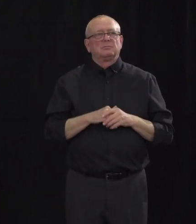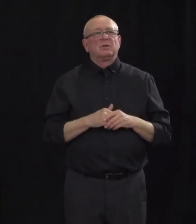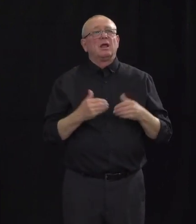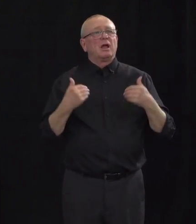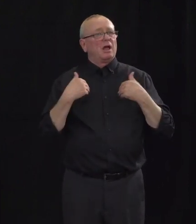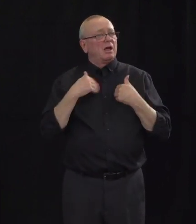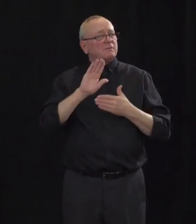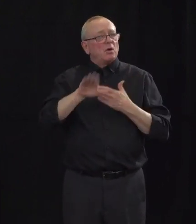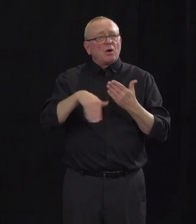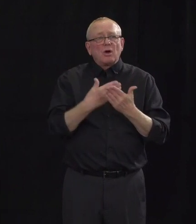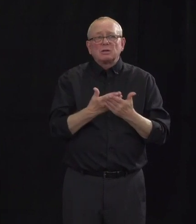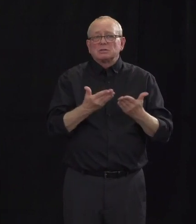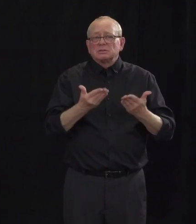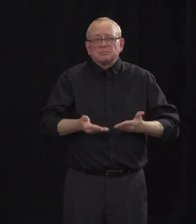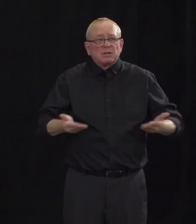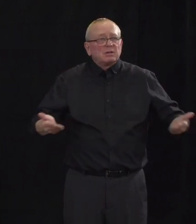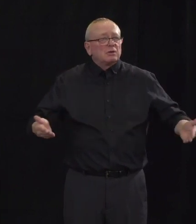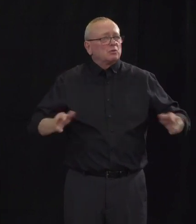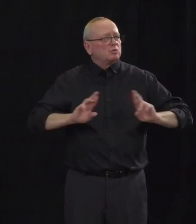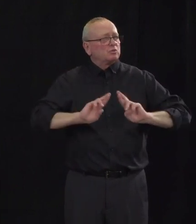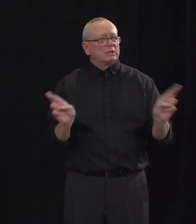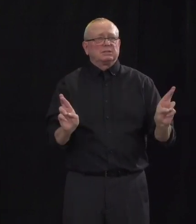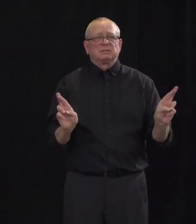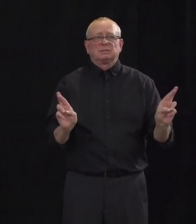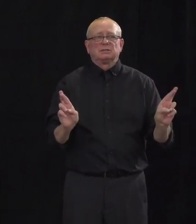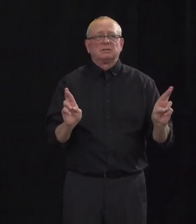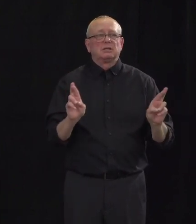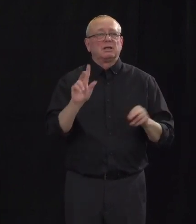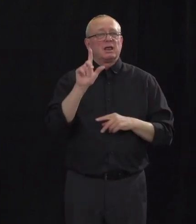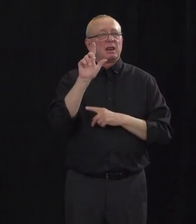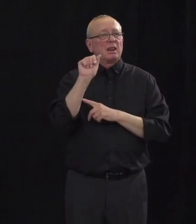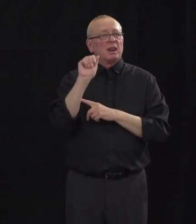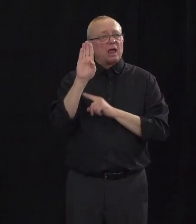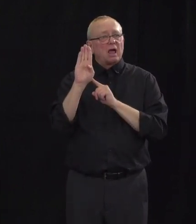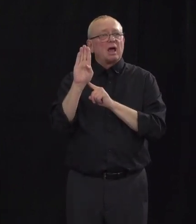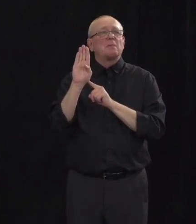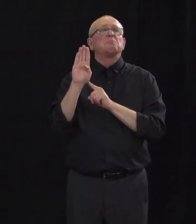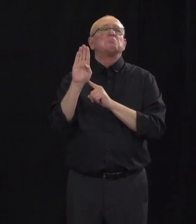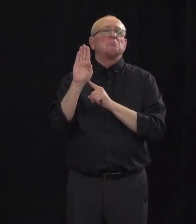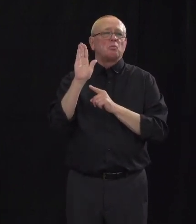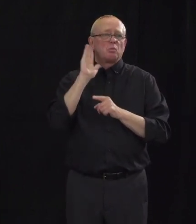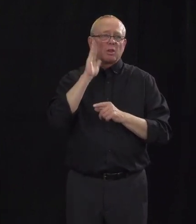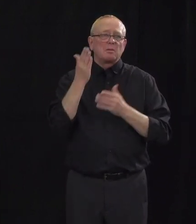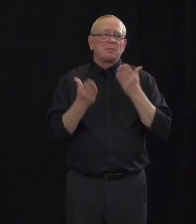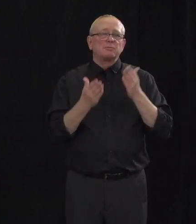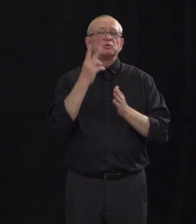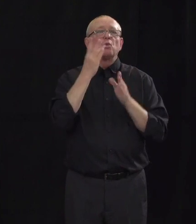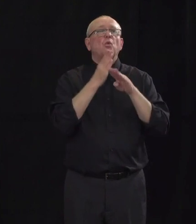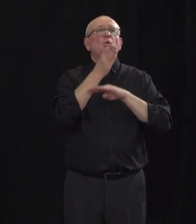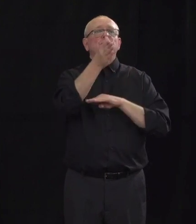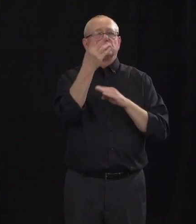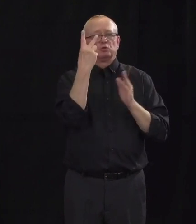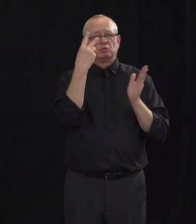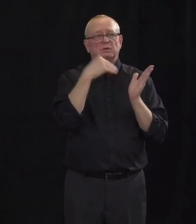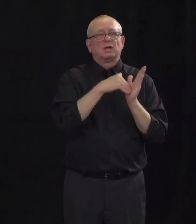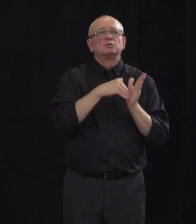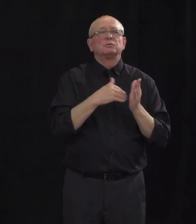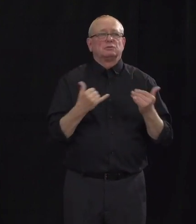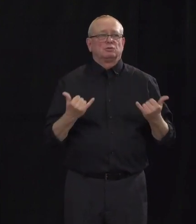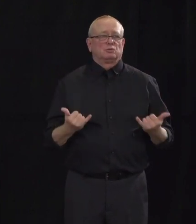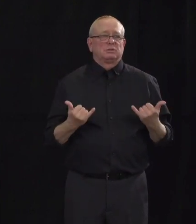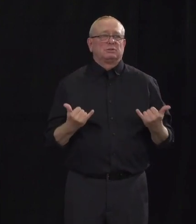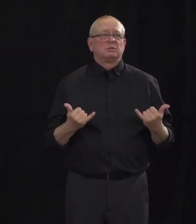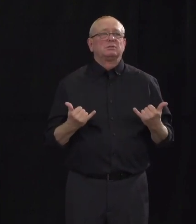we're expecting that our lab will be able to process well over 2,000 swabs today, and we'll be back up to over 3,000 swabs